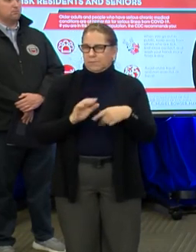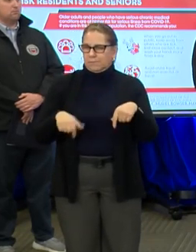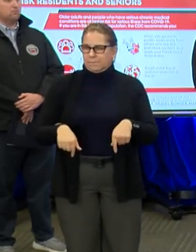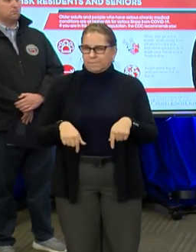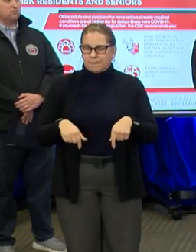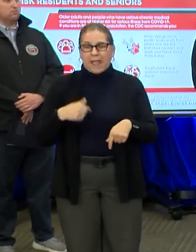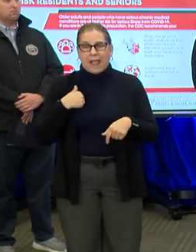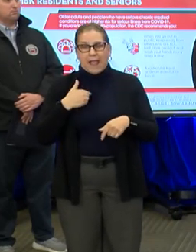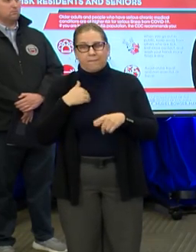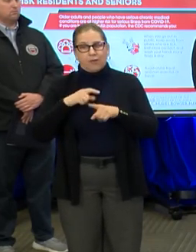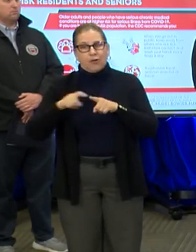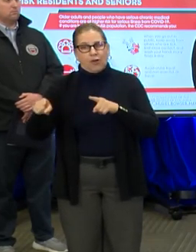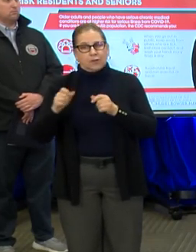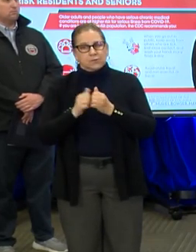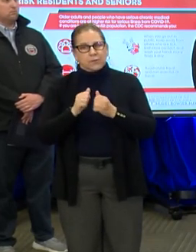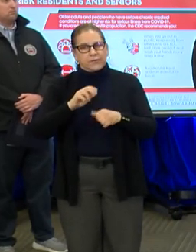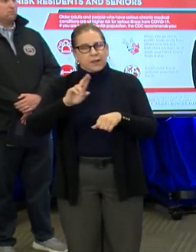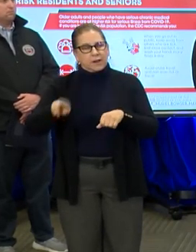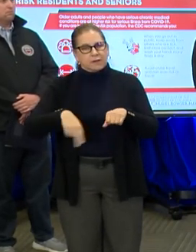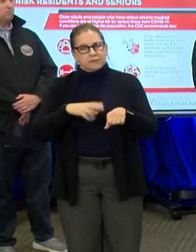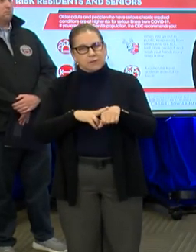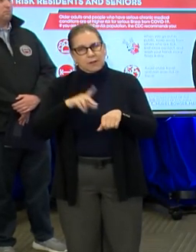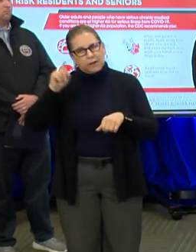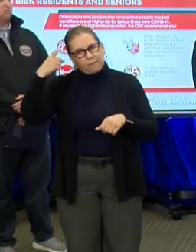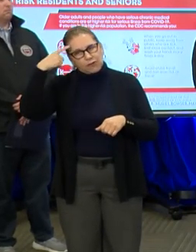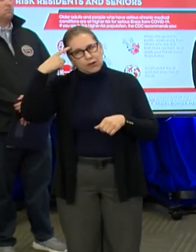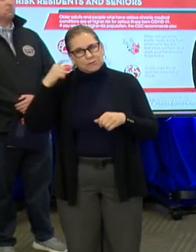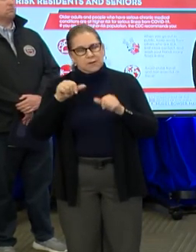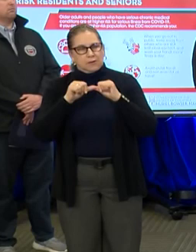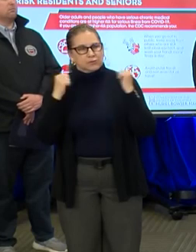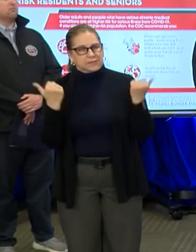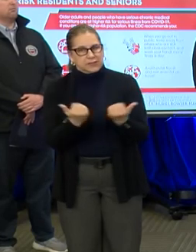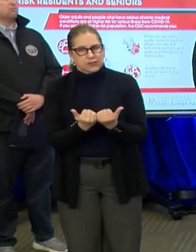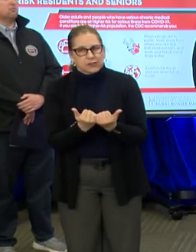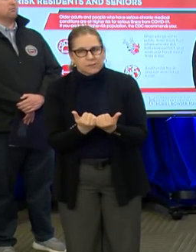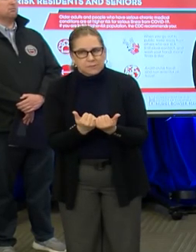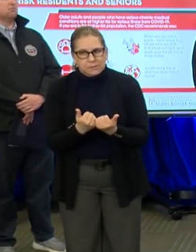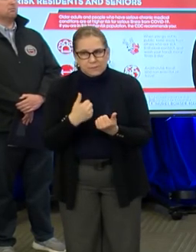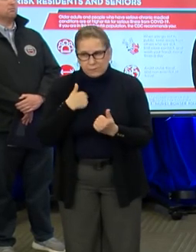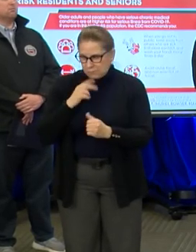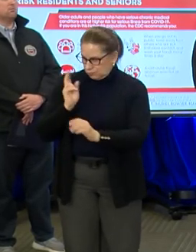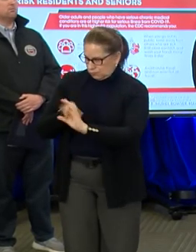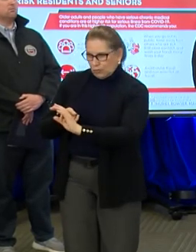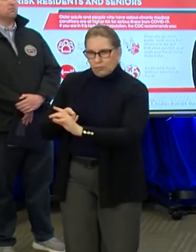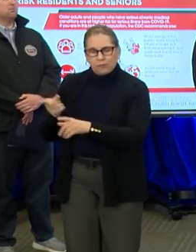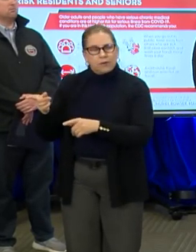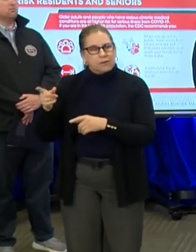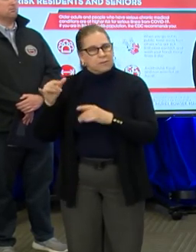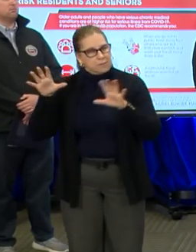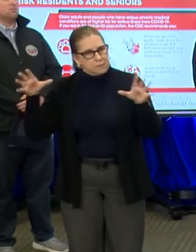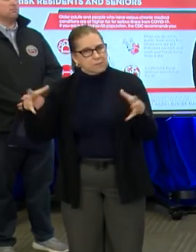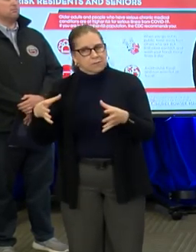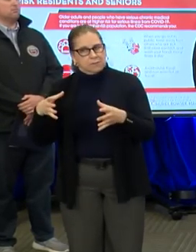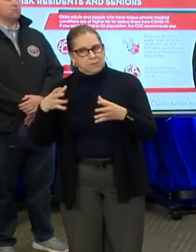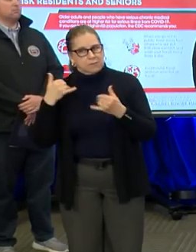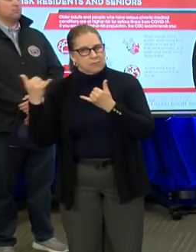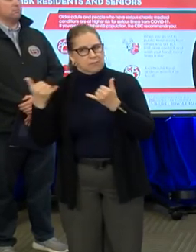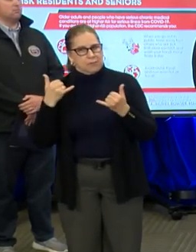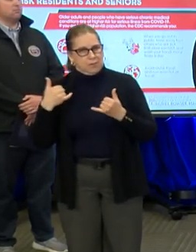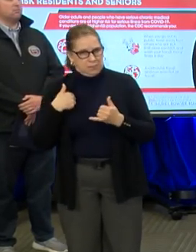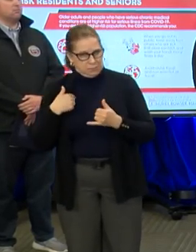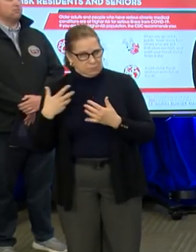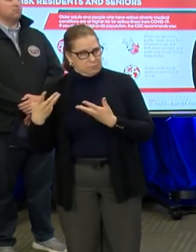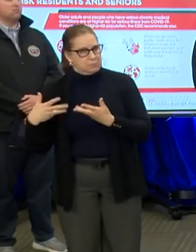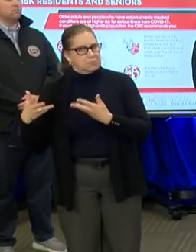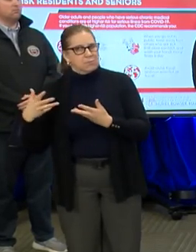which we've been on, to make sure that we are making our issues known. So all of those things have been important. What's